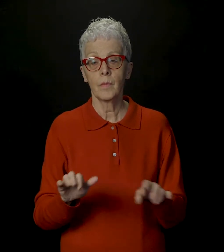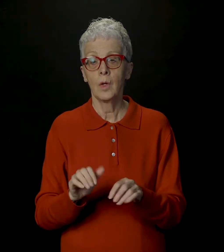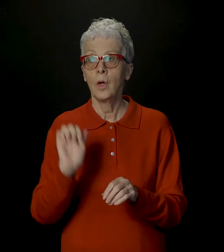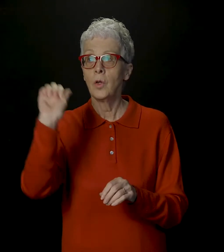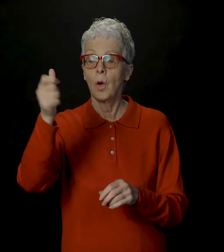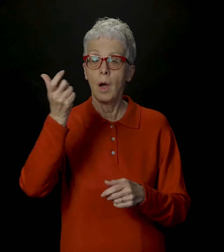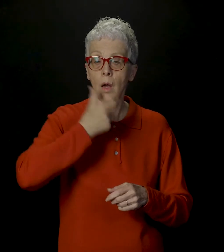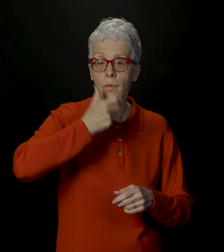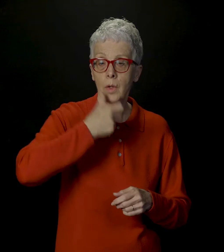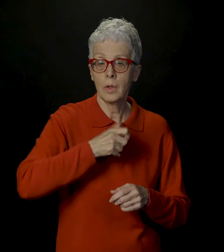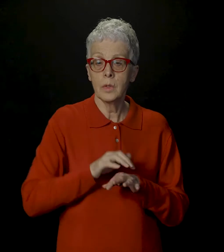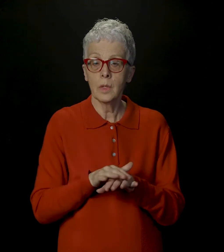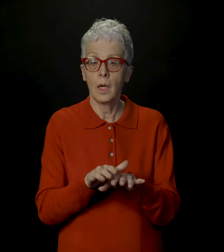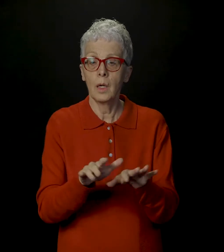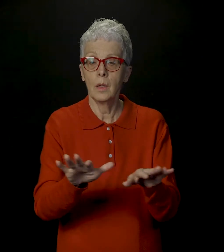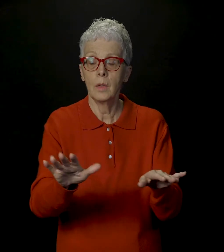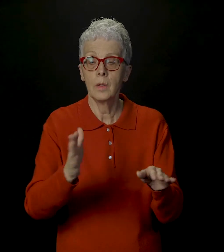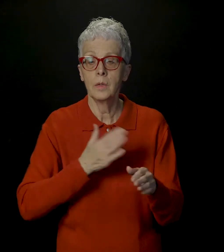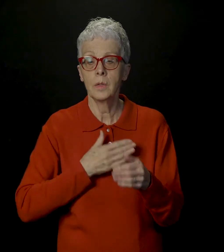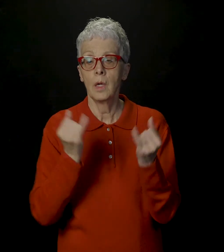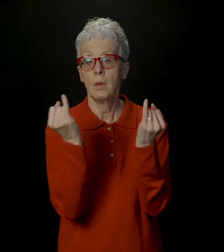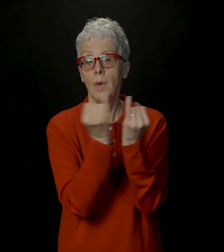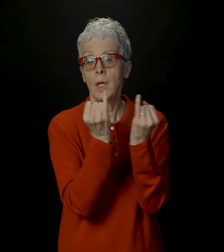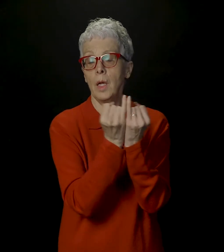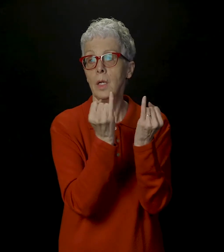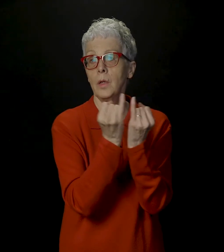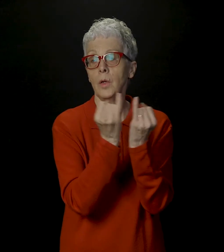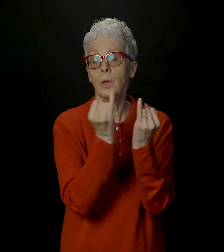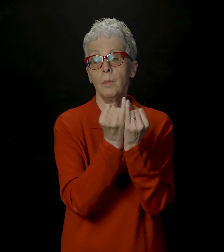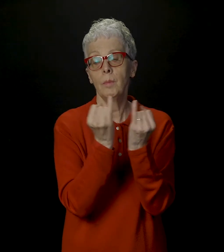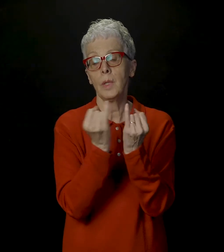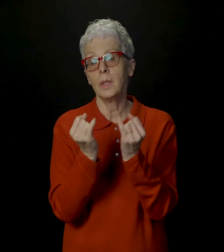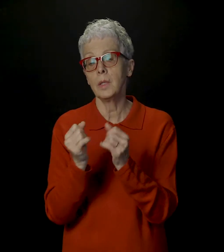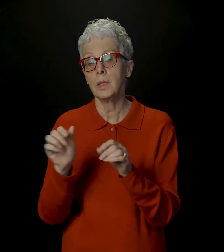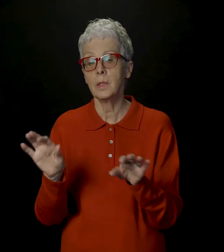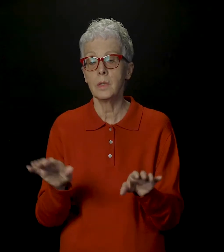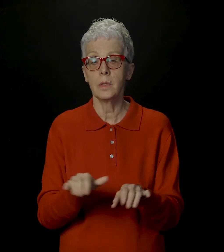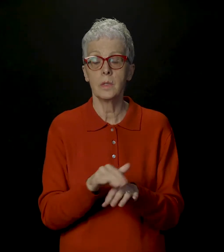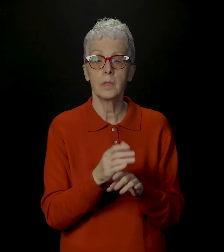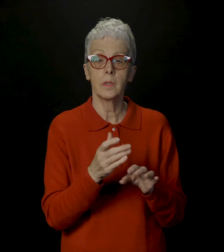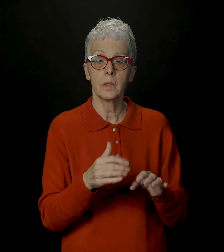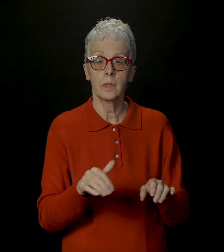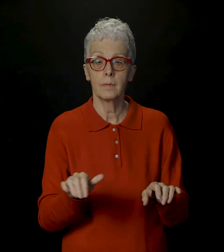Your laughter scatters My enemy